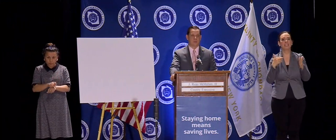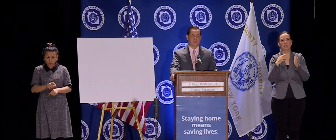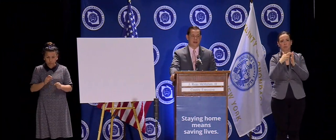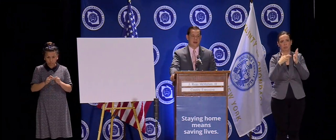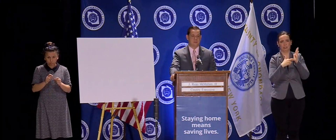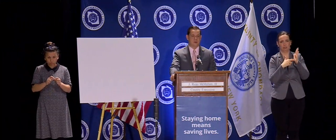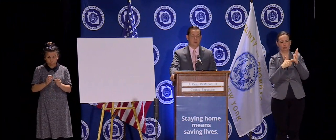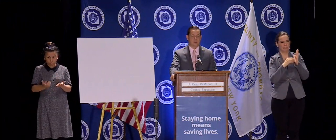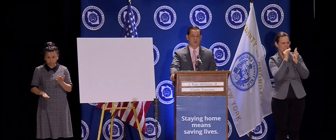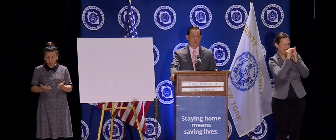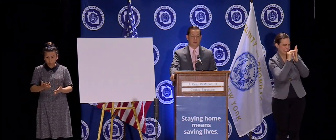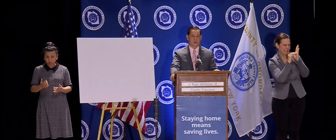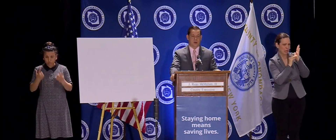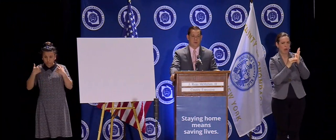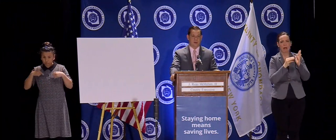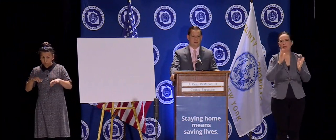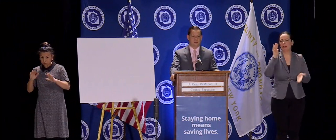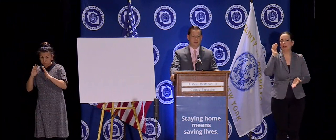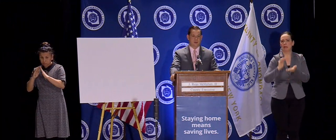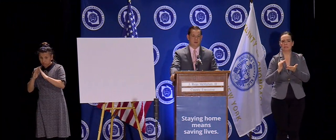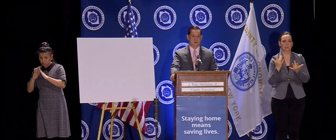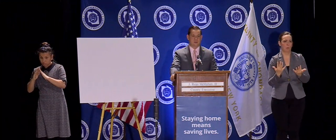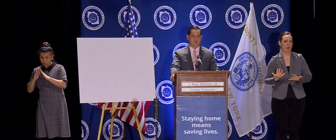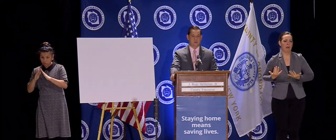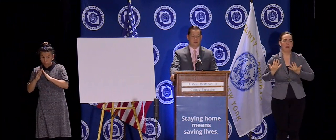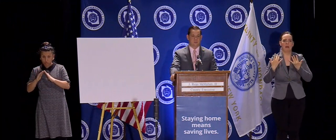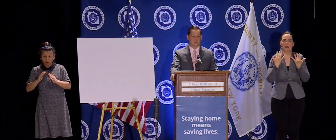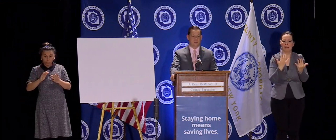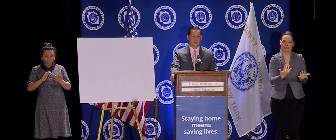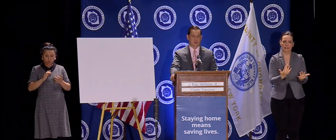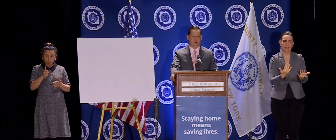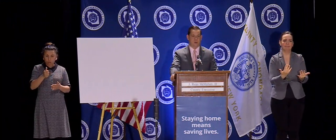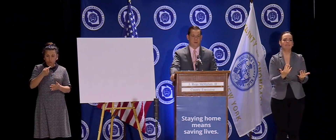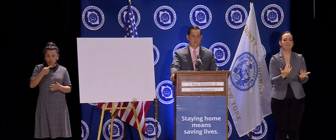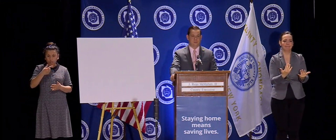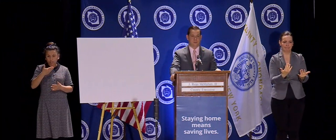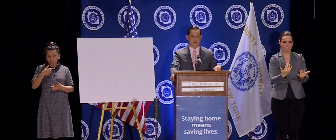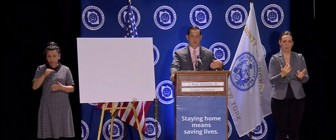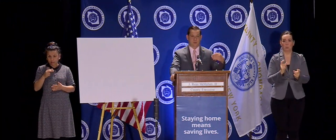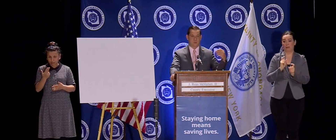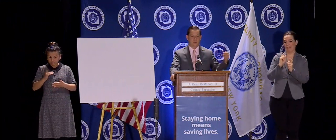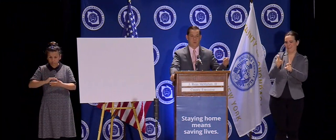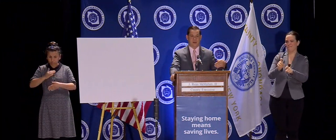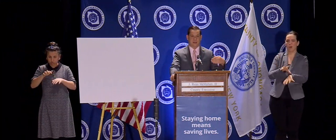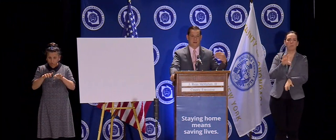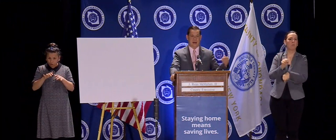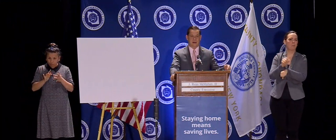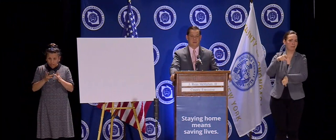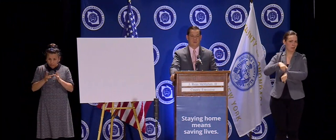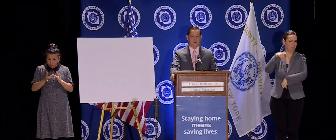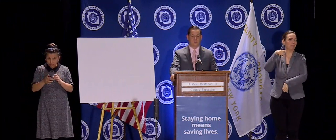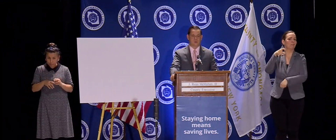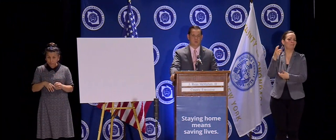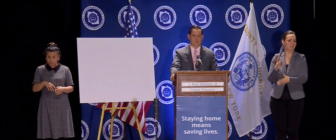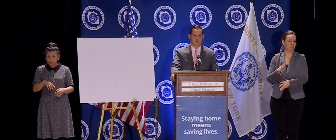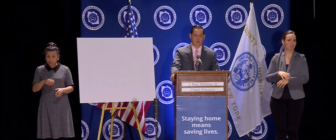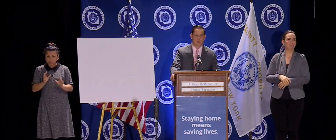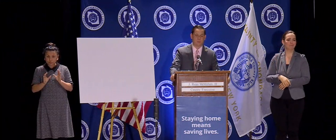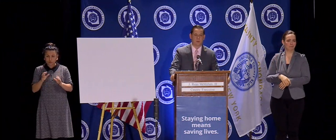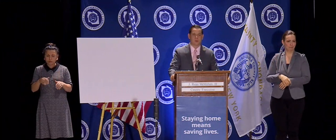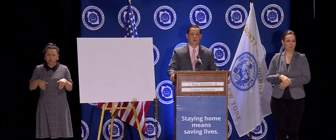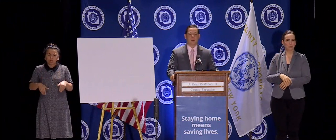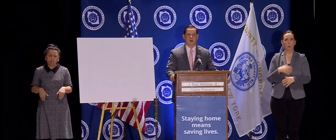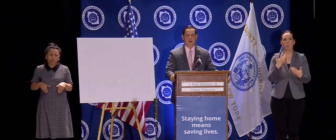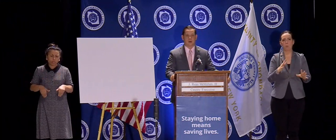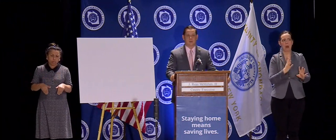an appointment time. You'll be able to come in and get your appointment. Won't be waiting in a line. For those who just show